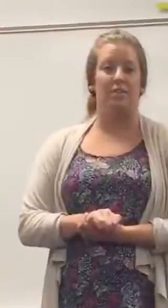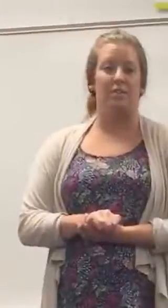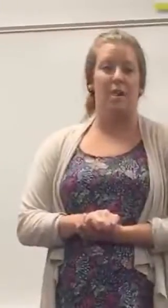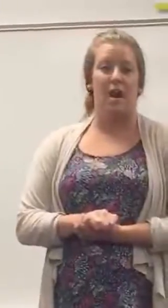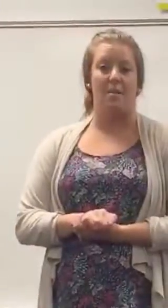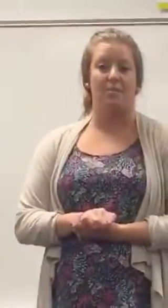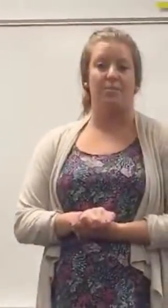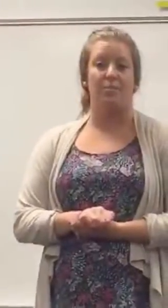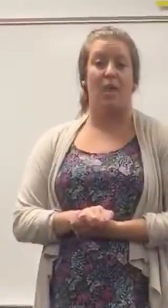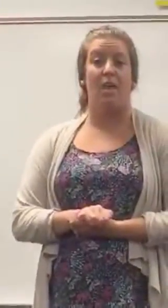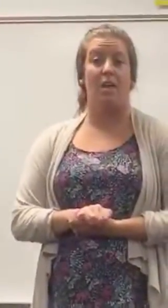through